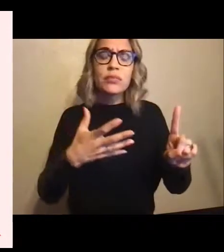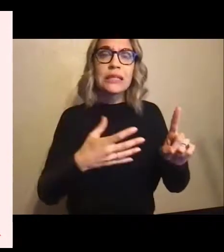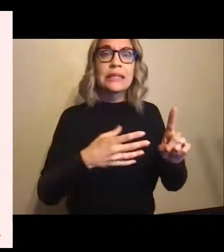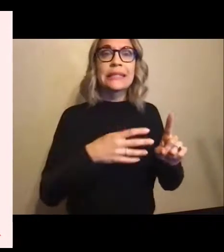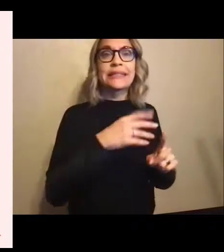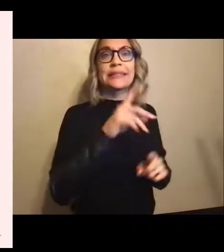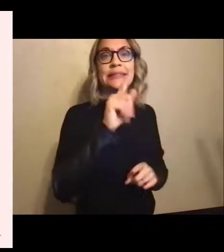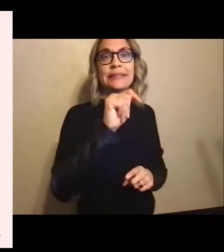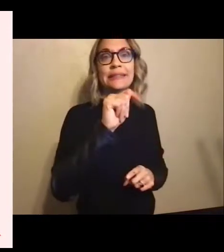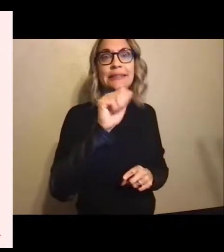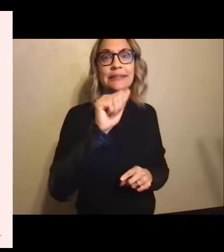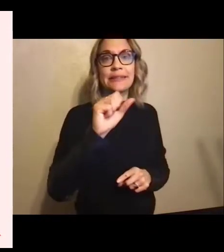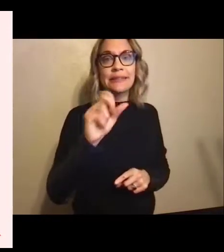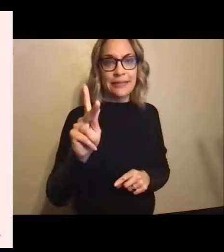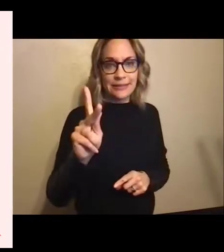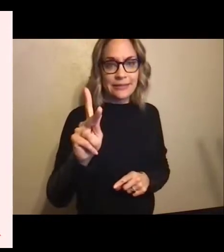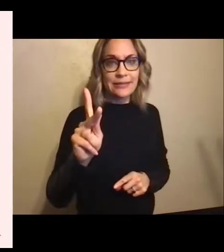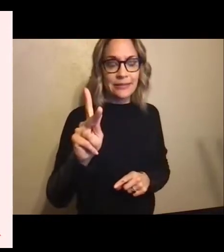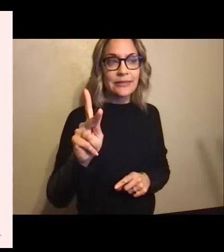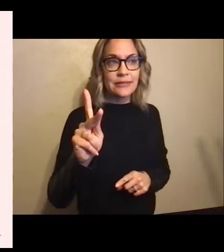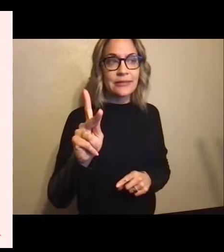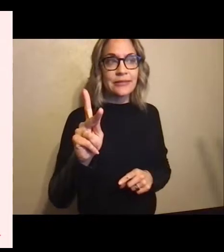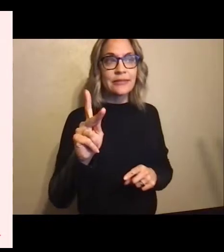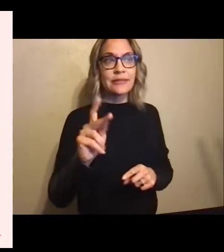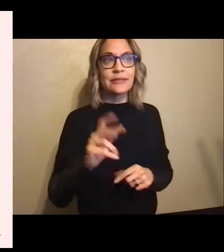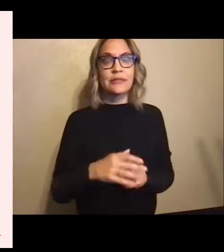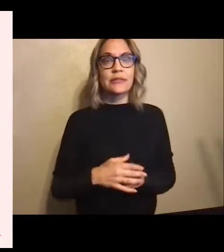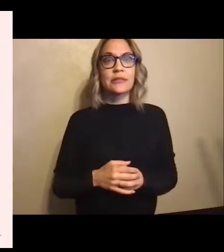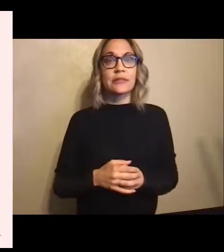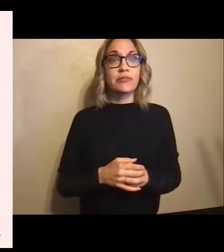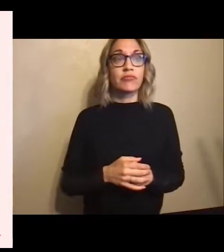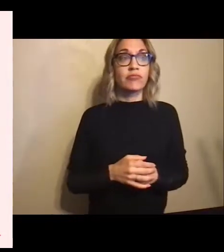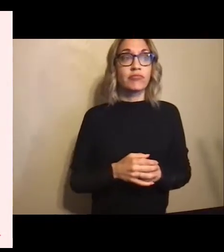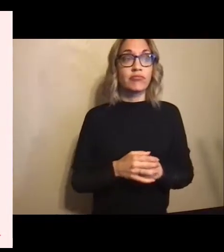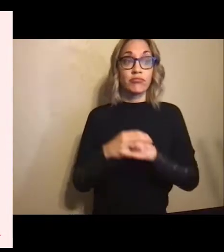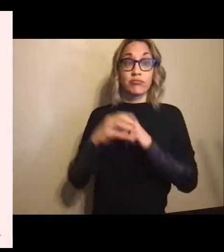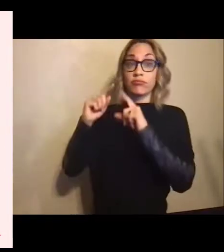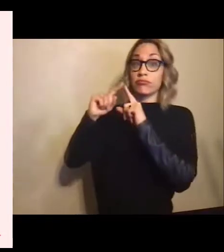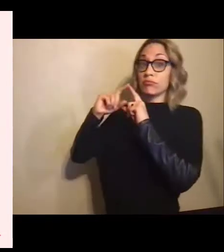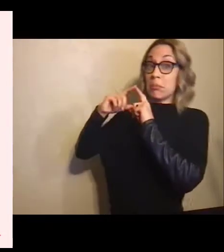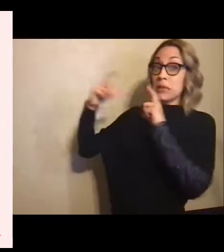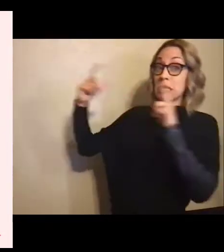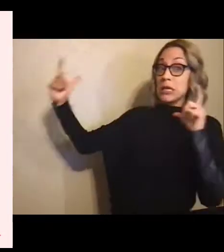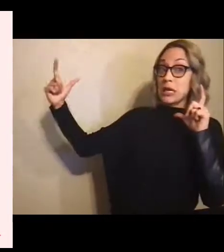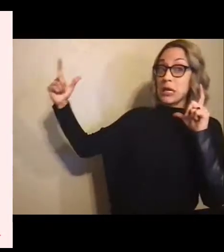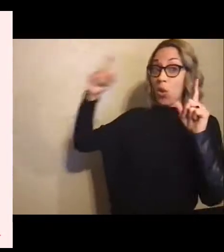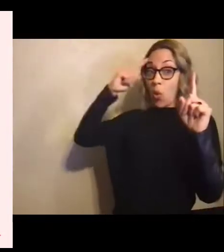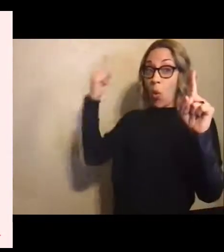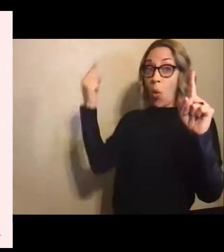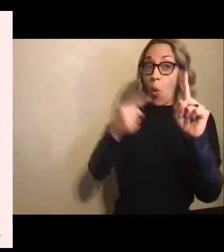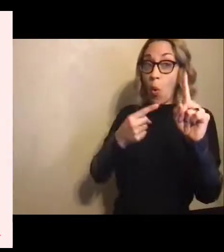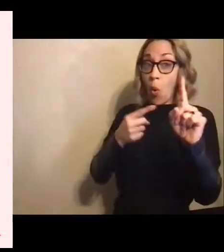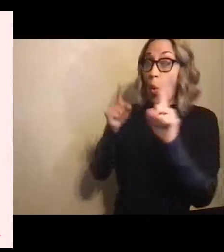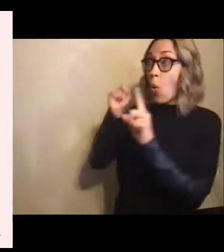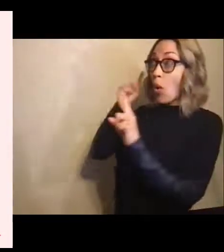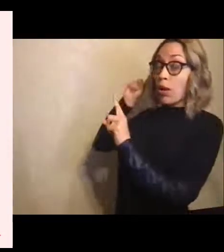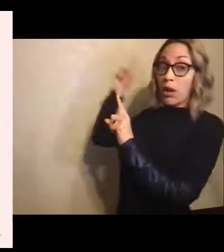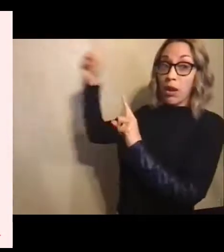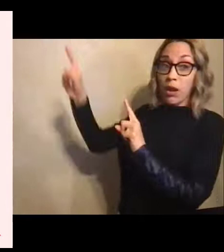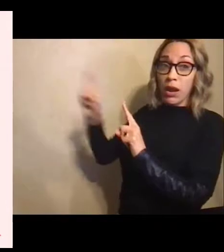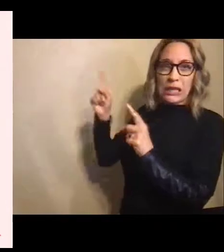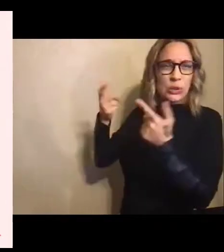Now, those goals have to have a task entailed. You need a detailed list of your